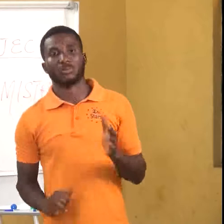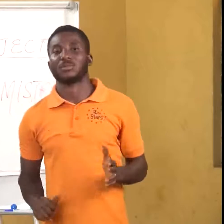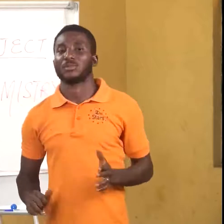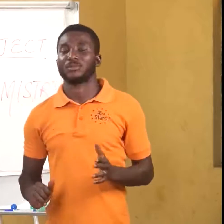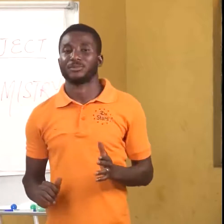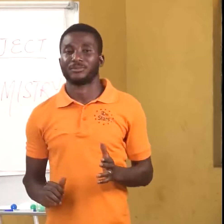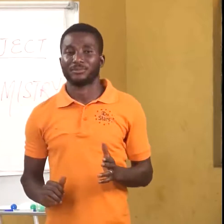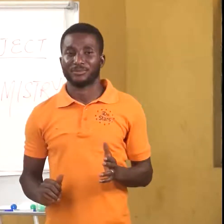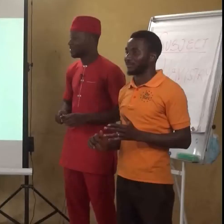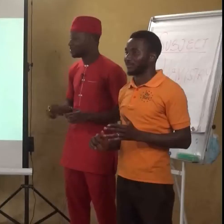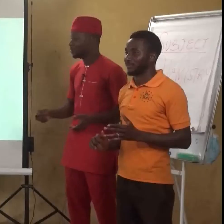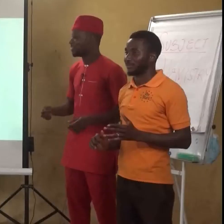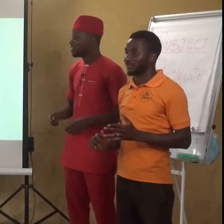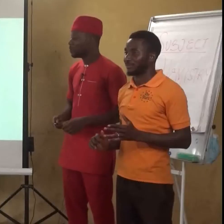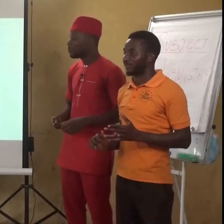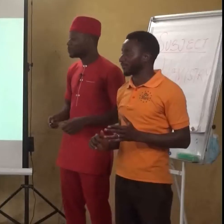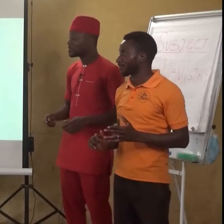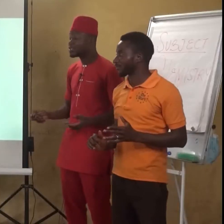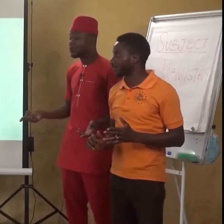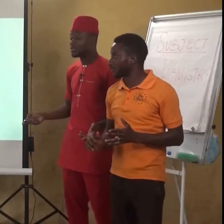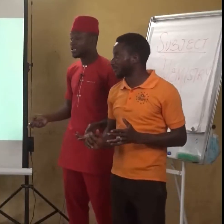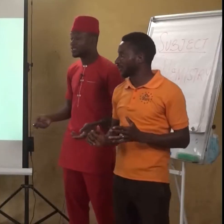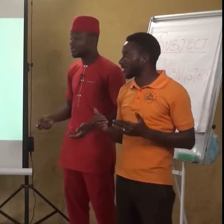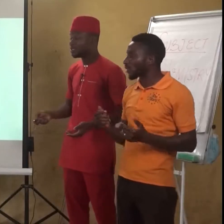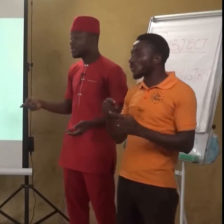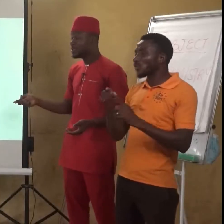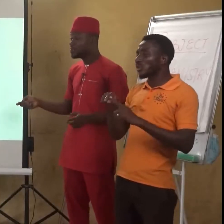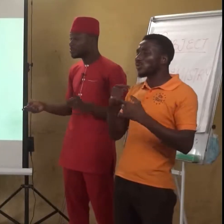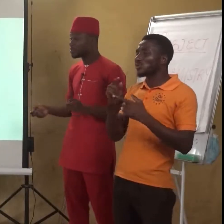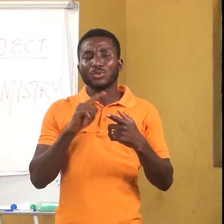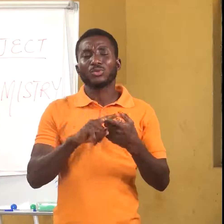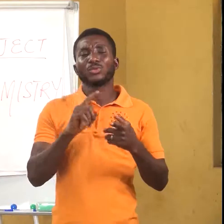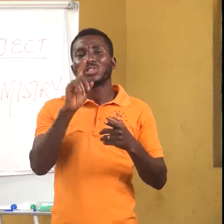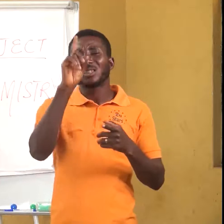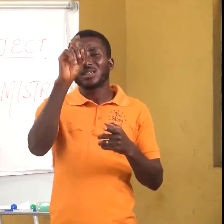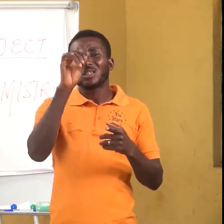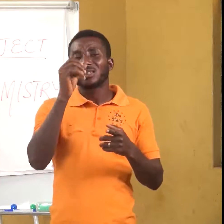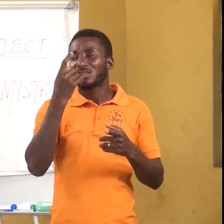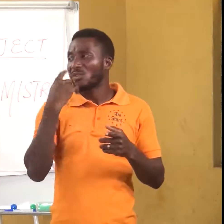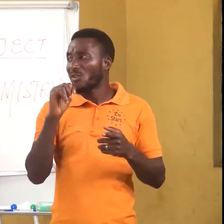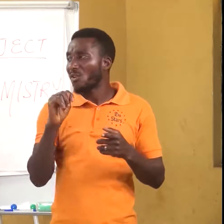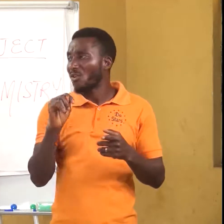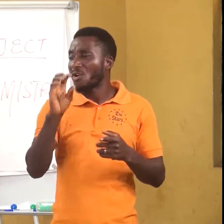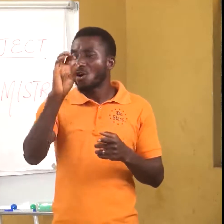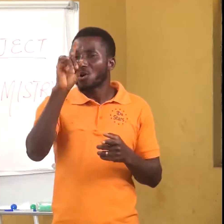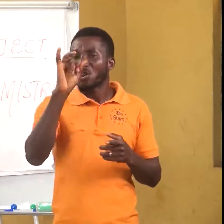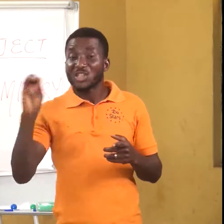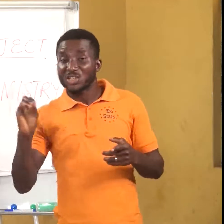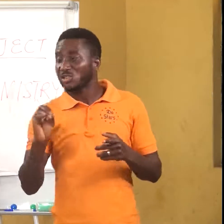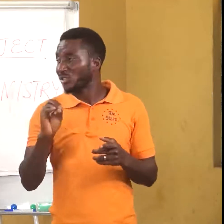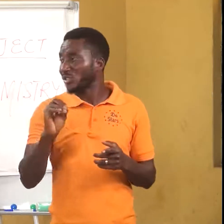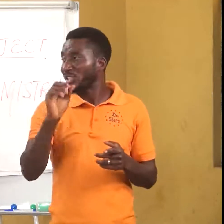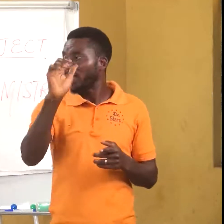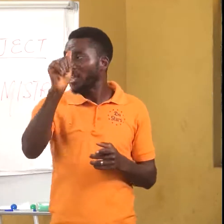is being oxidized. Good. Then when we go to test for oxidizing agent, he made mention that to test for oxidizing agent or